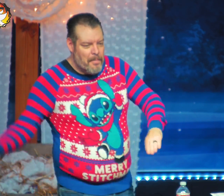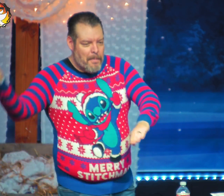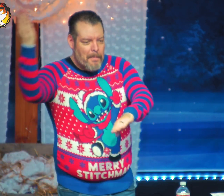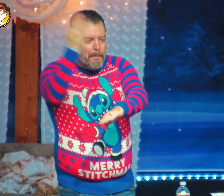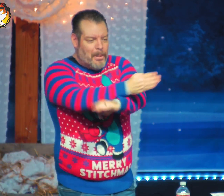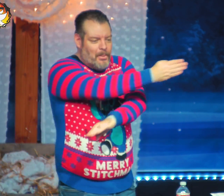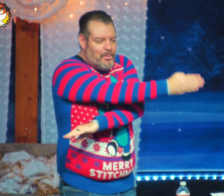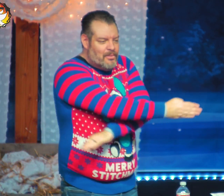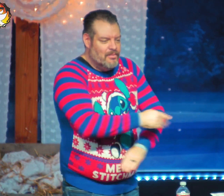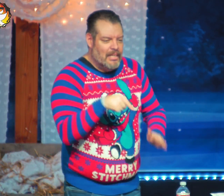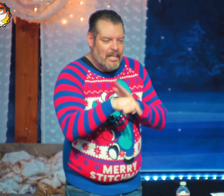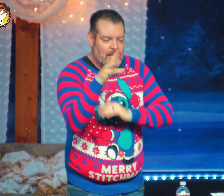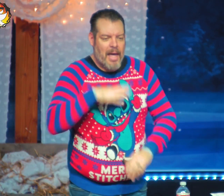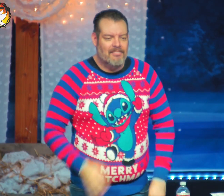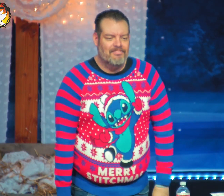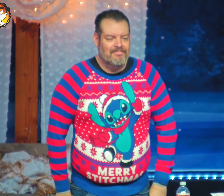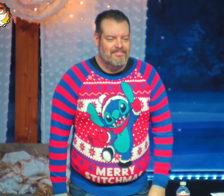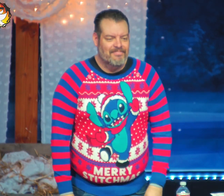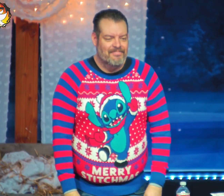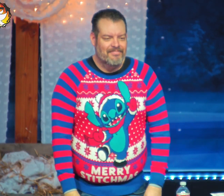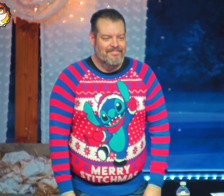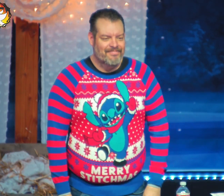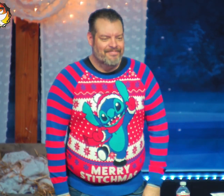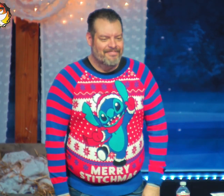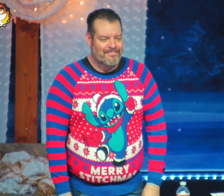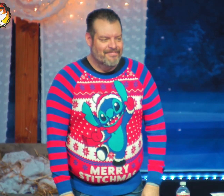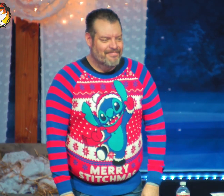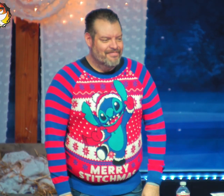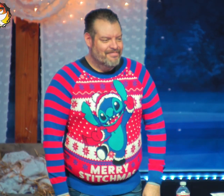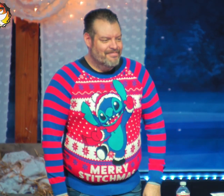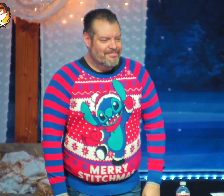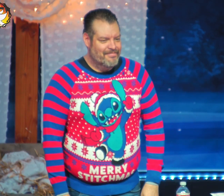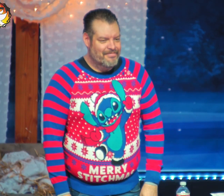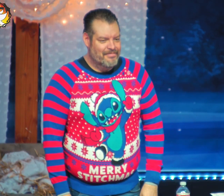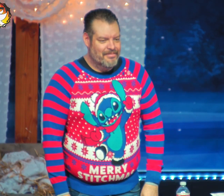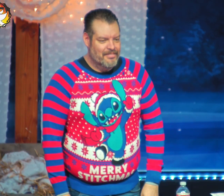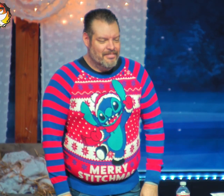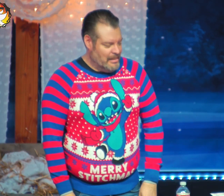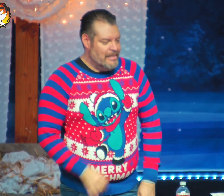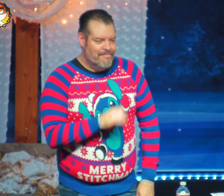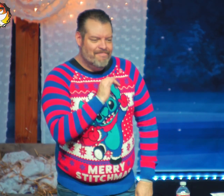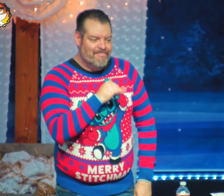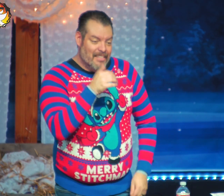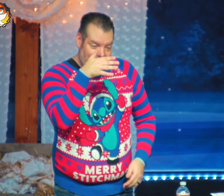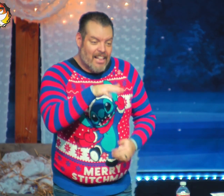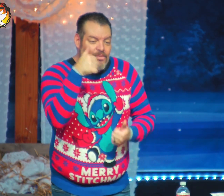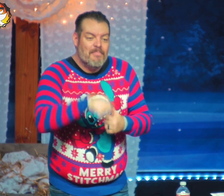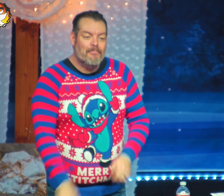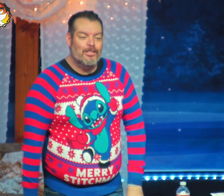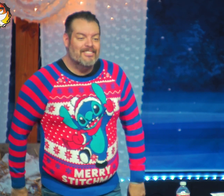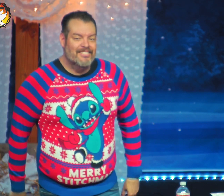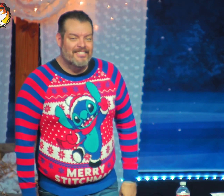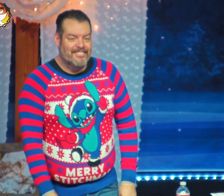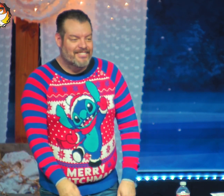baby elephant. Nah, can't be. And, oh, the elephant remembered. The elephant saw